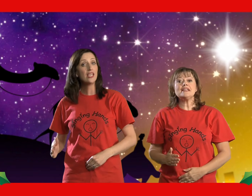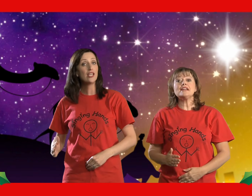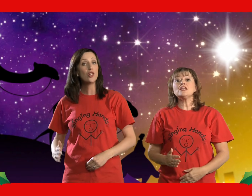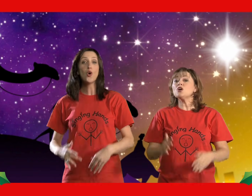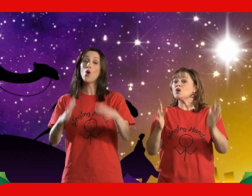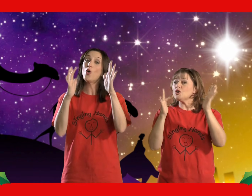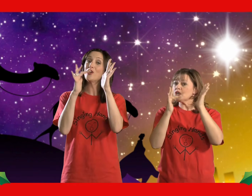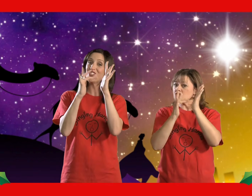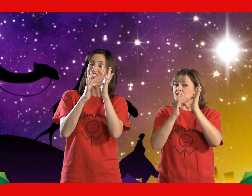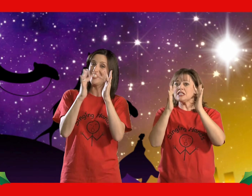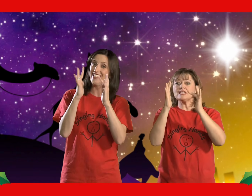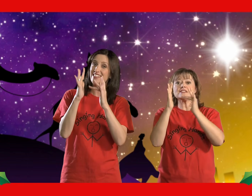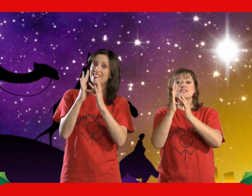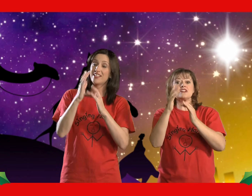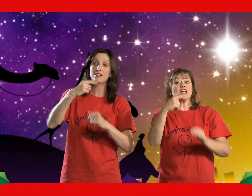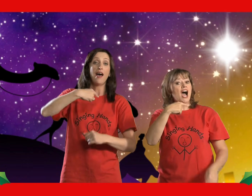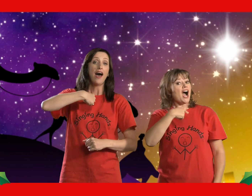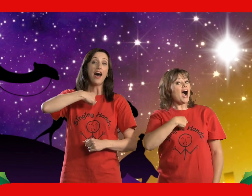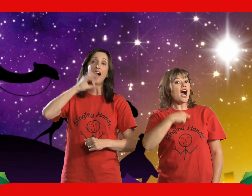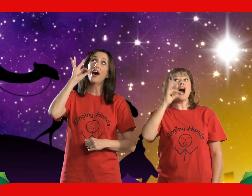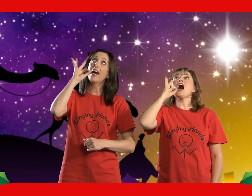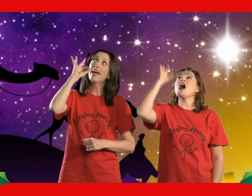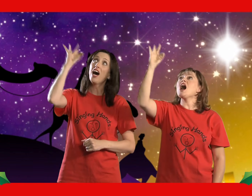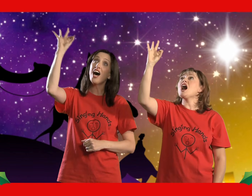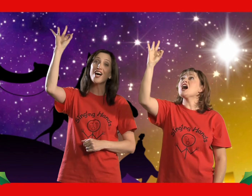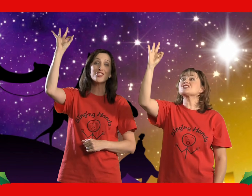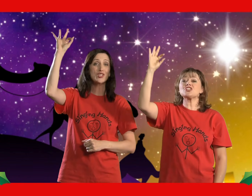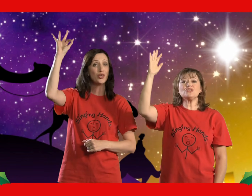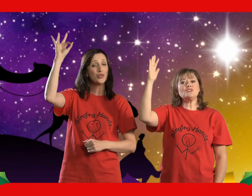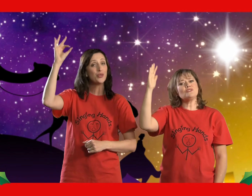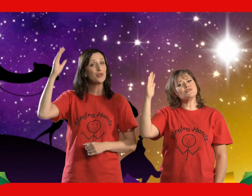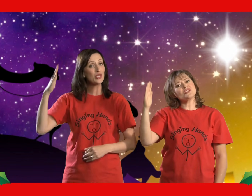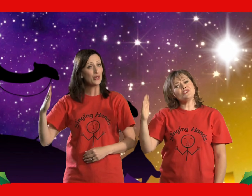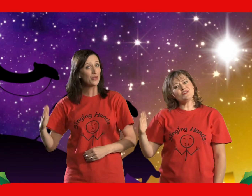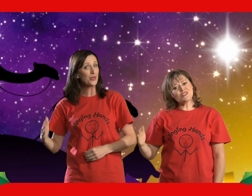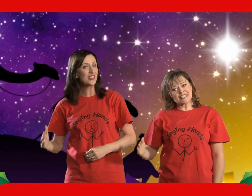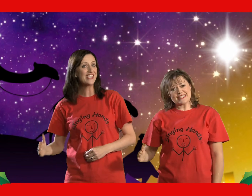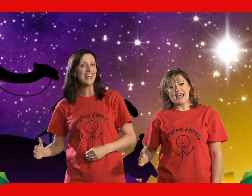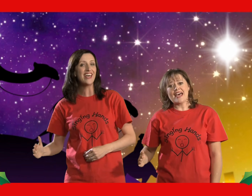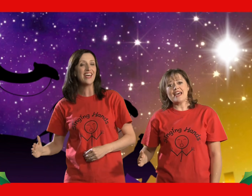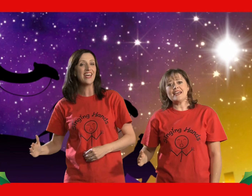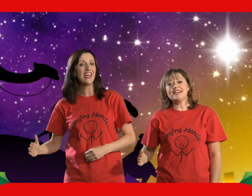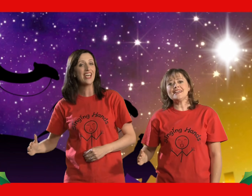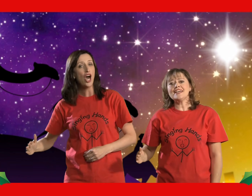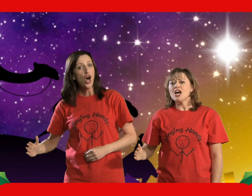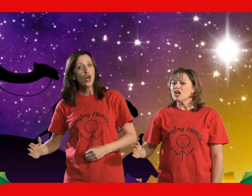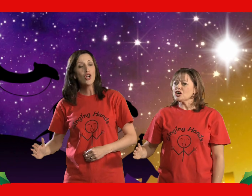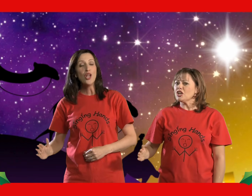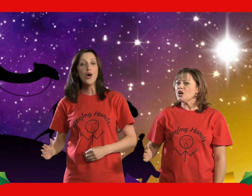me, Lord Jesus, I ask you to stay